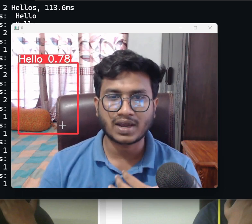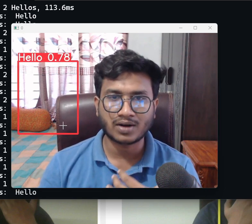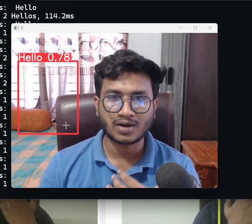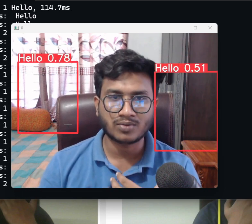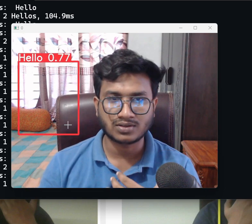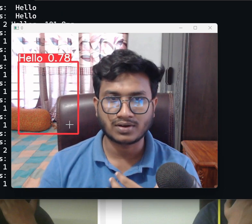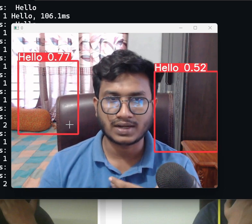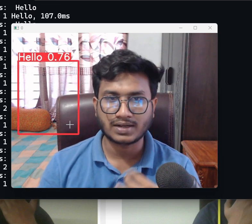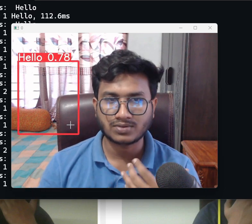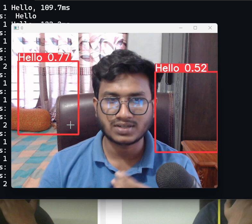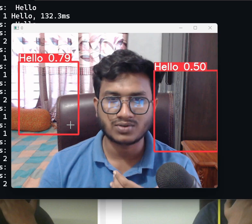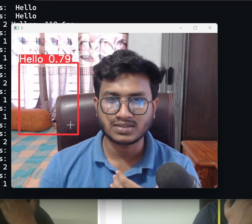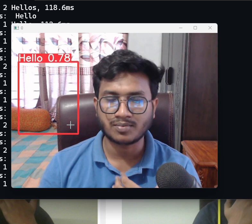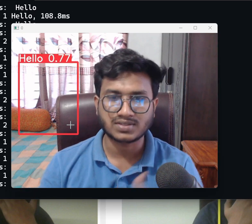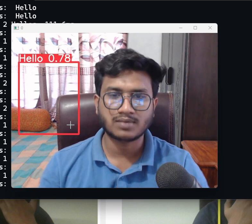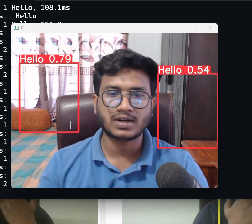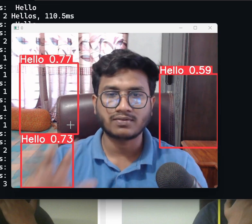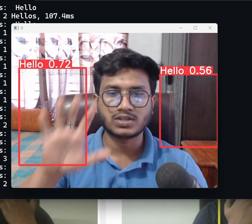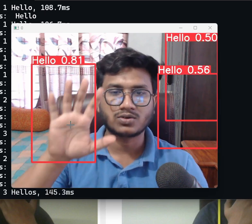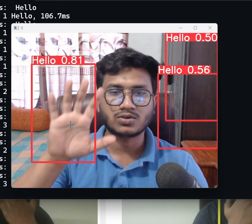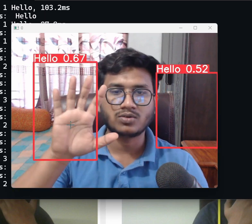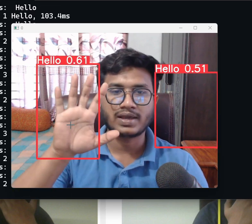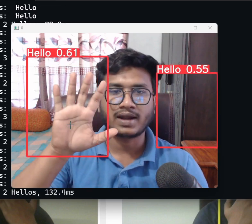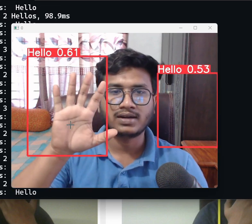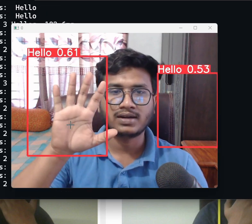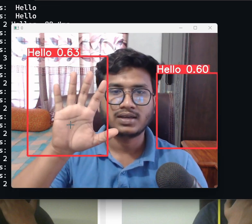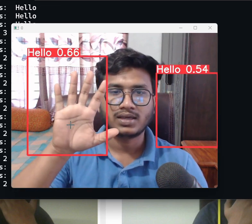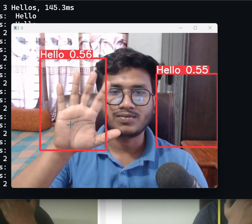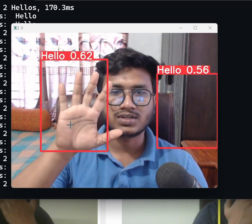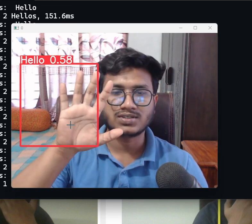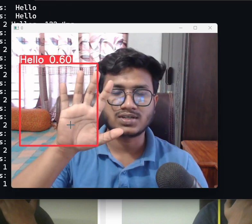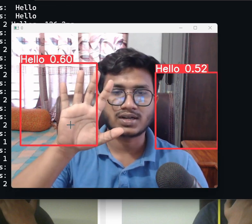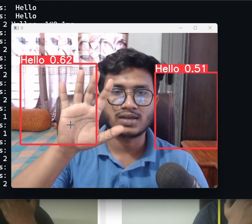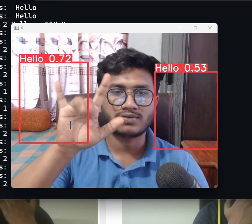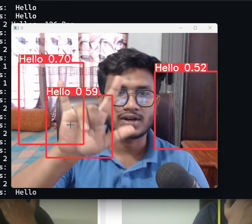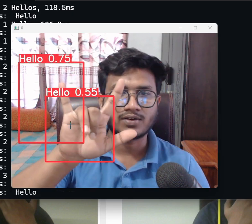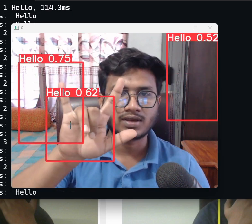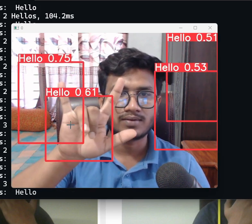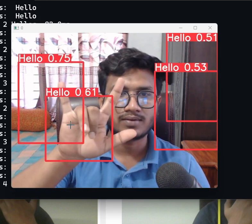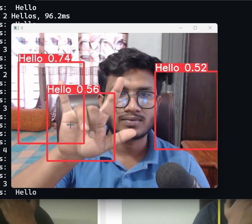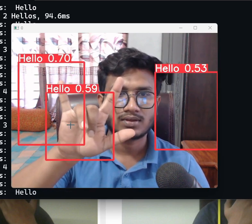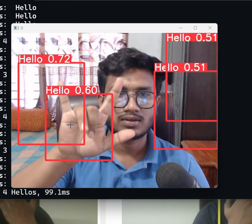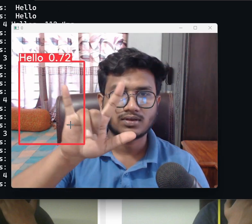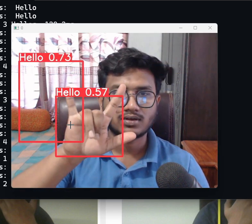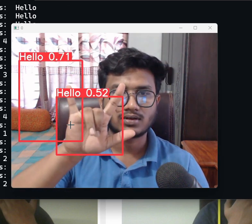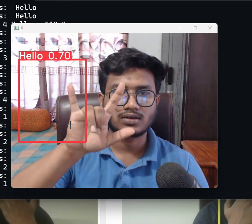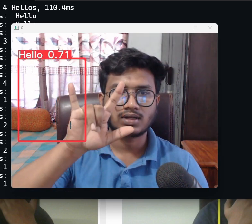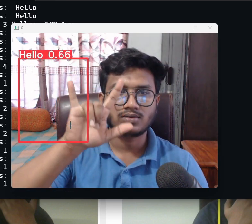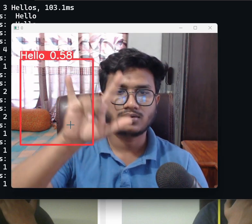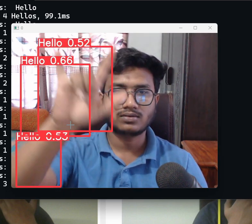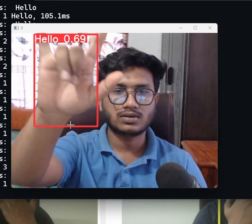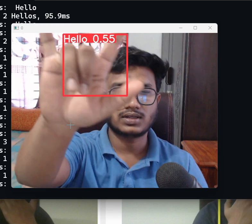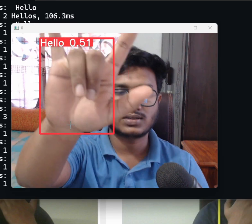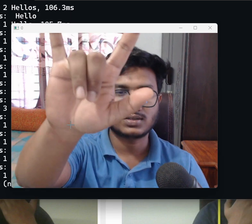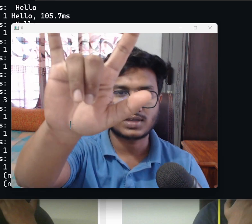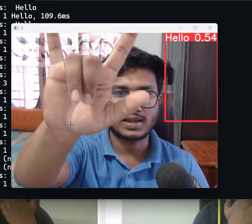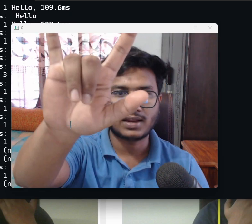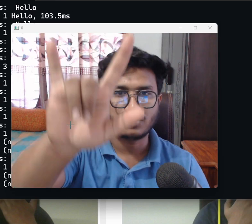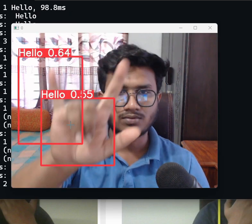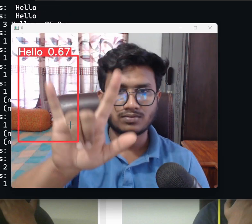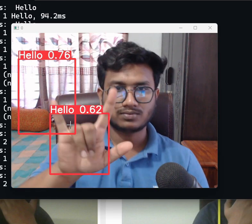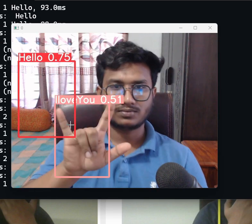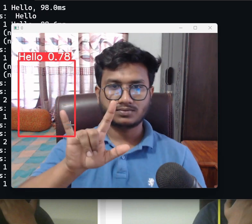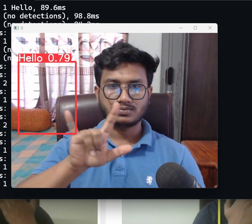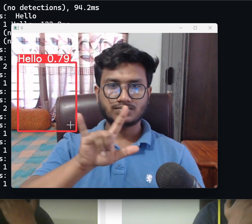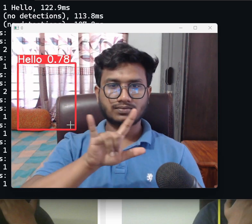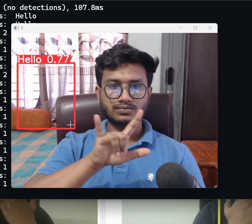kinds of background was not there. That's why it's doing some mistake. But if I show you my hand, if you see, it's detecting perfectly. Okay. Hello. Then this is I love